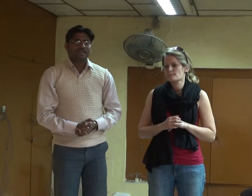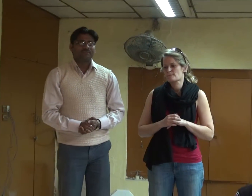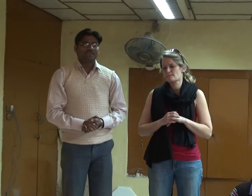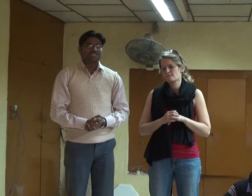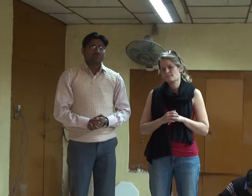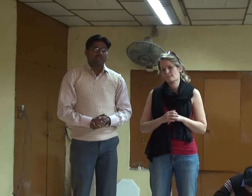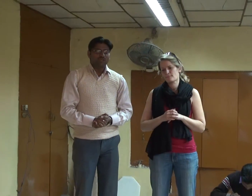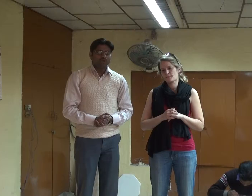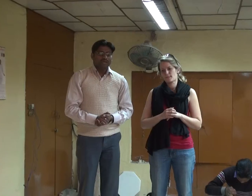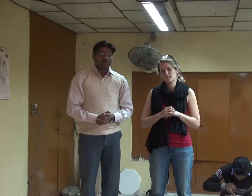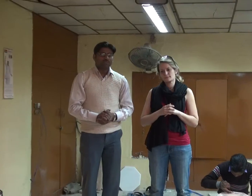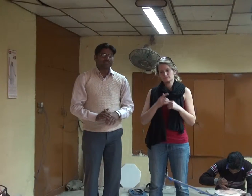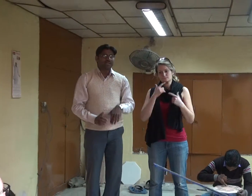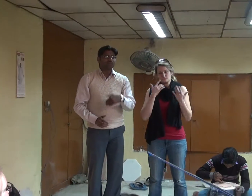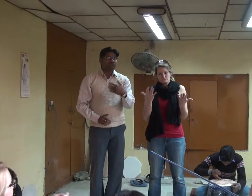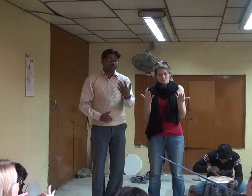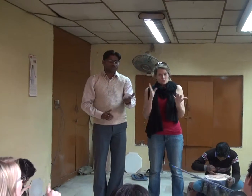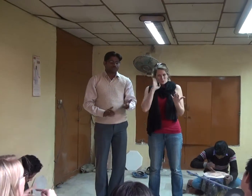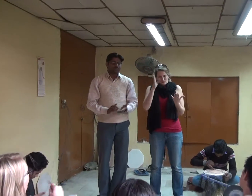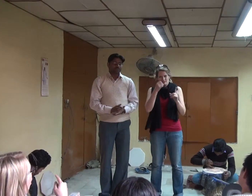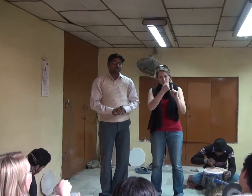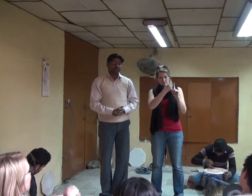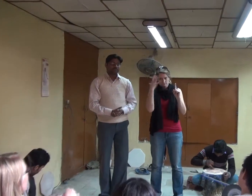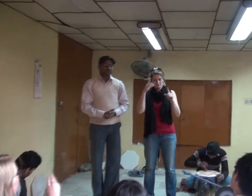And here I will explain about the Taj